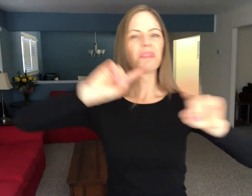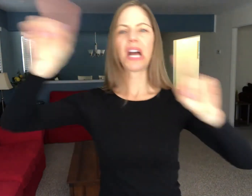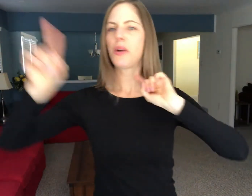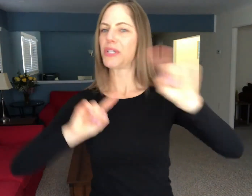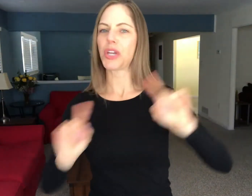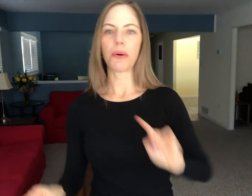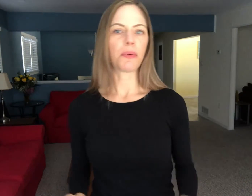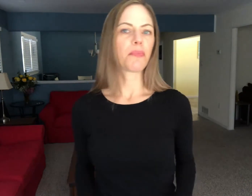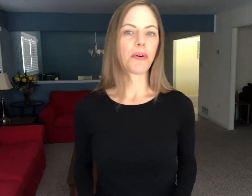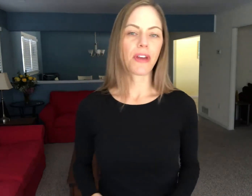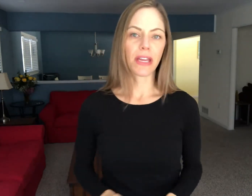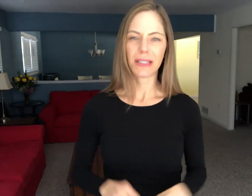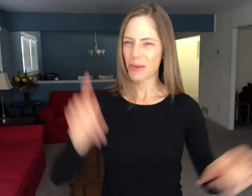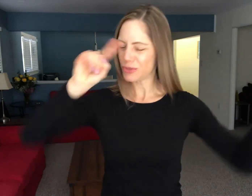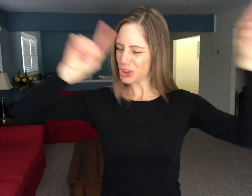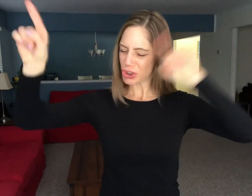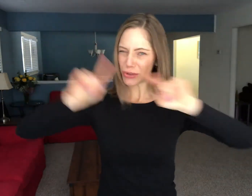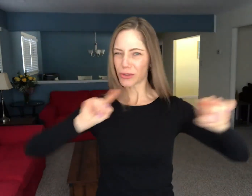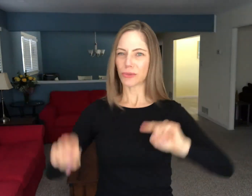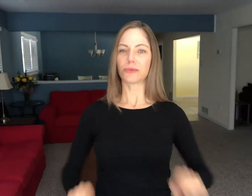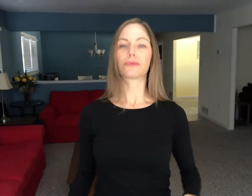I always show it with both hands.